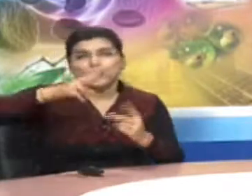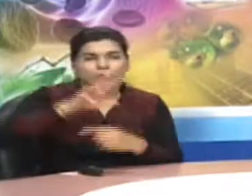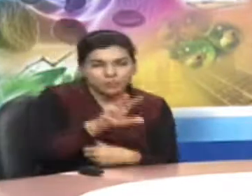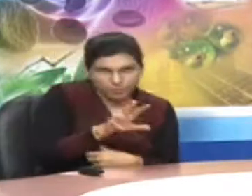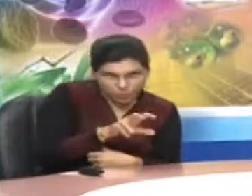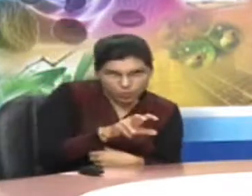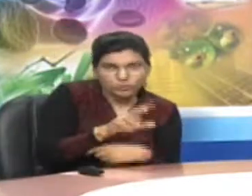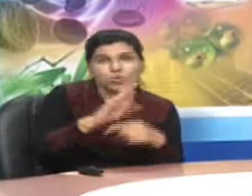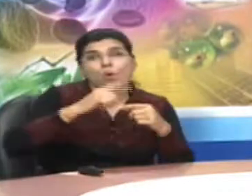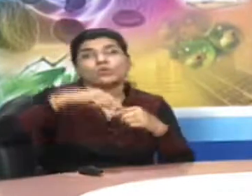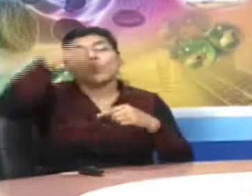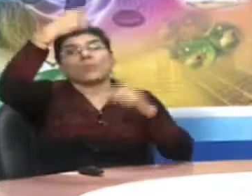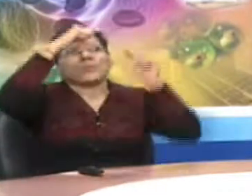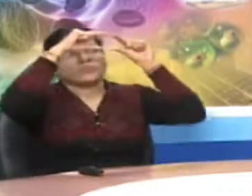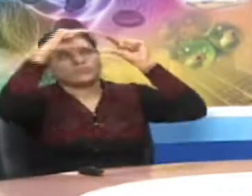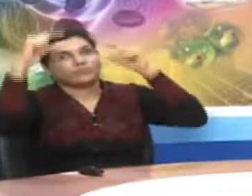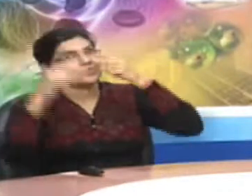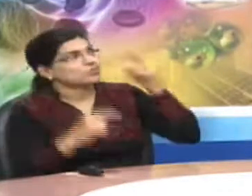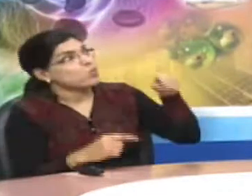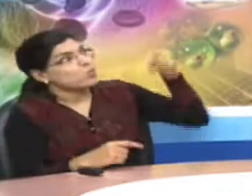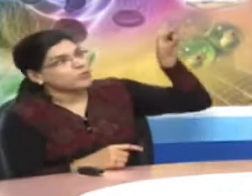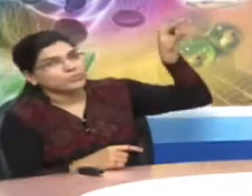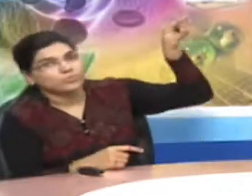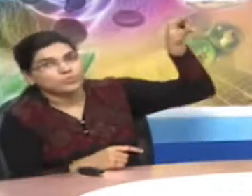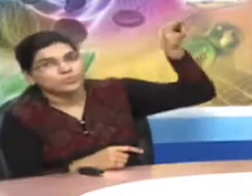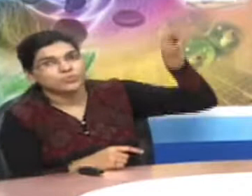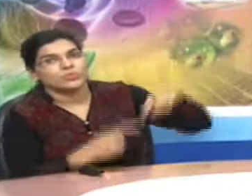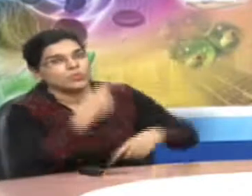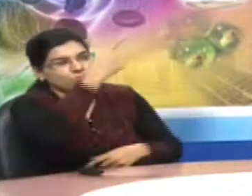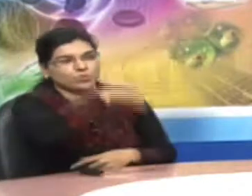Nobody else will know that you have hidden it.